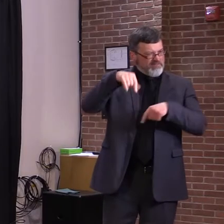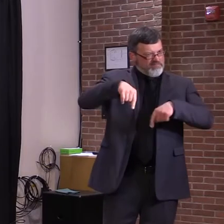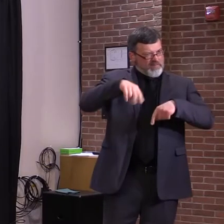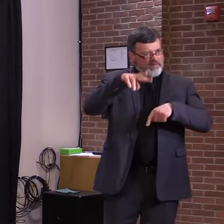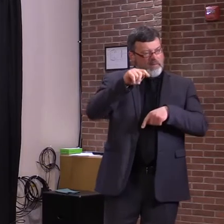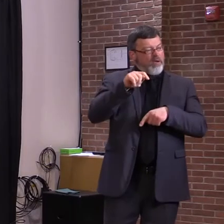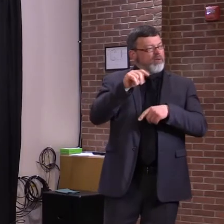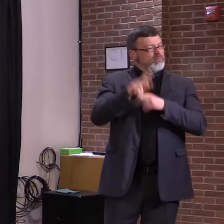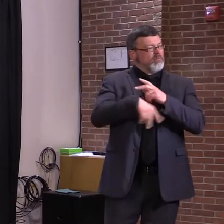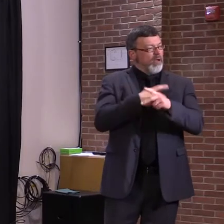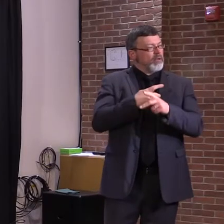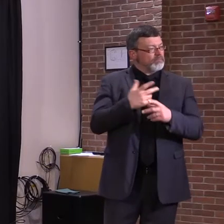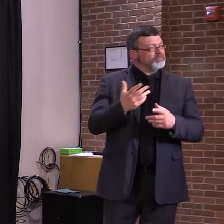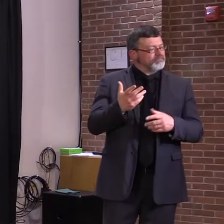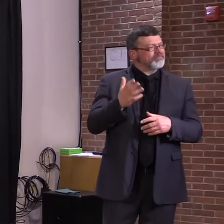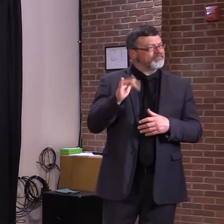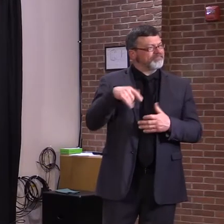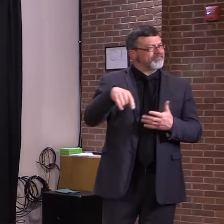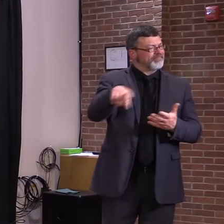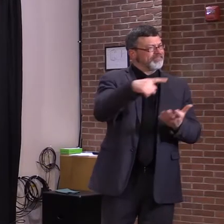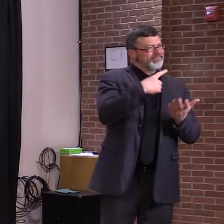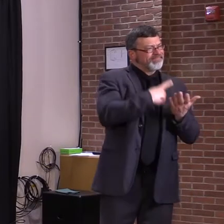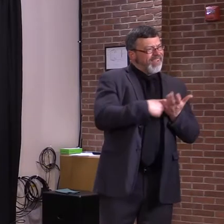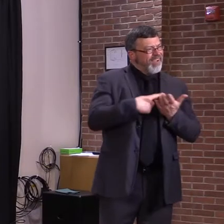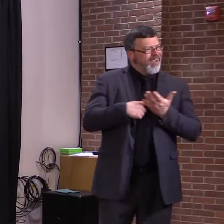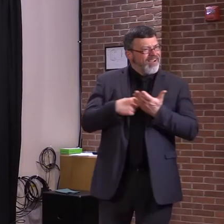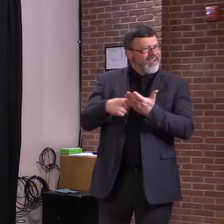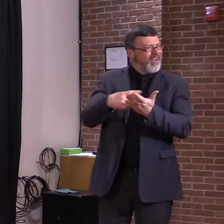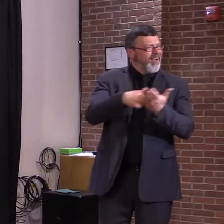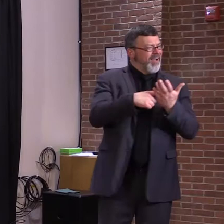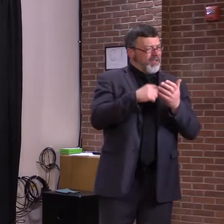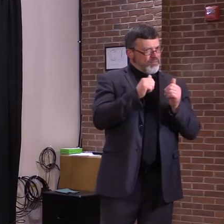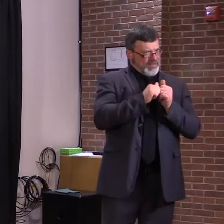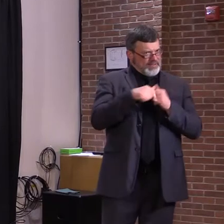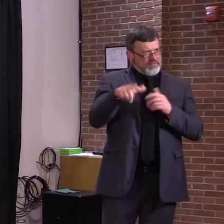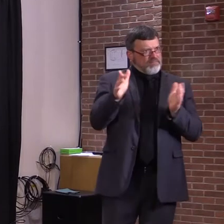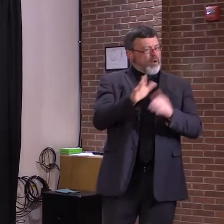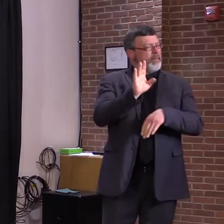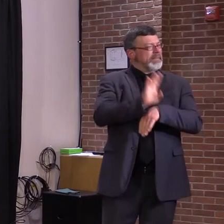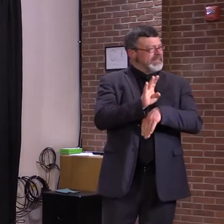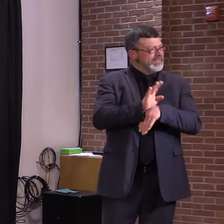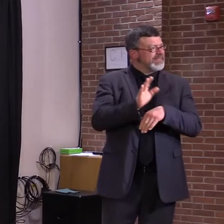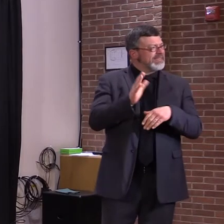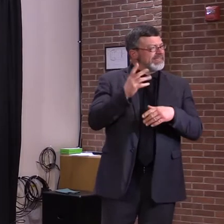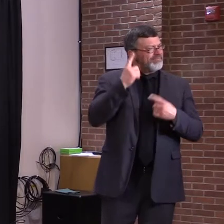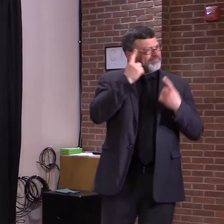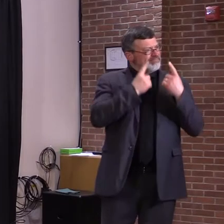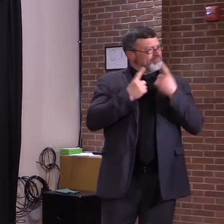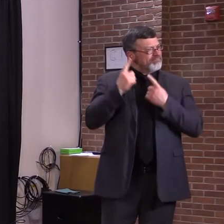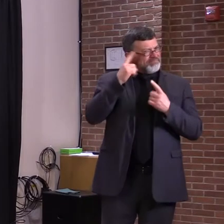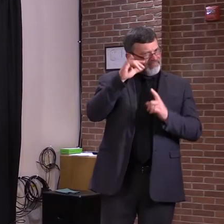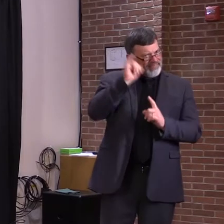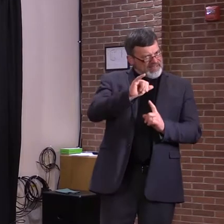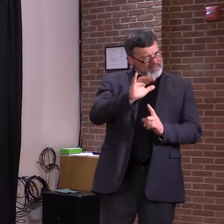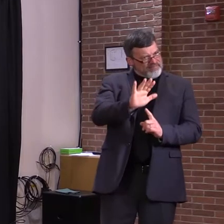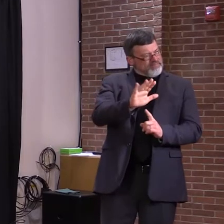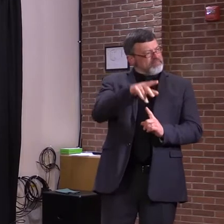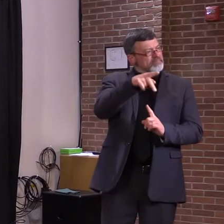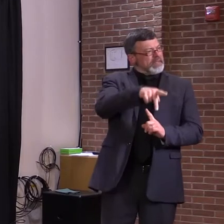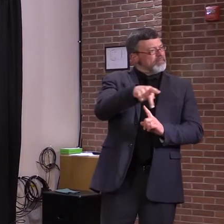of discussion and angst actually amongst very small businesses in the PPP, because it was some question about whether it was going to be